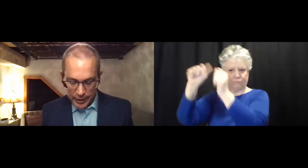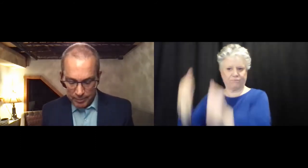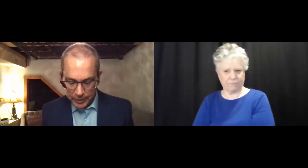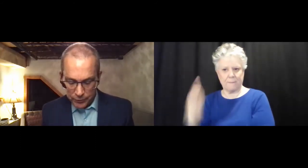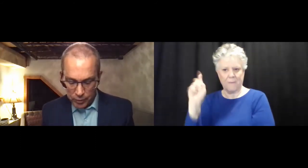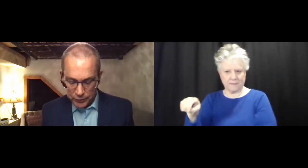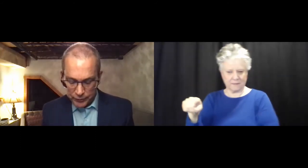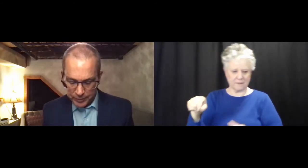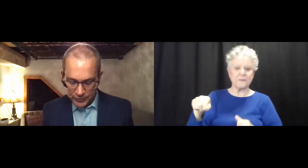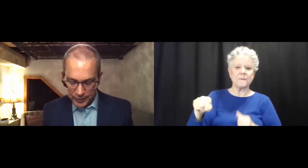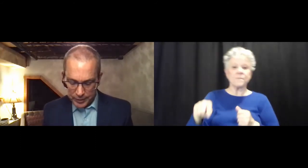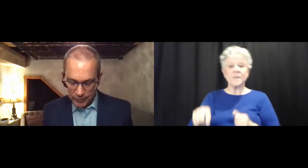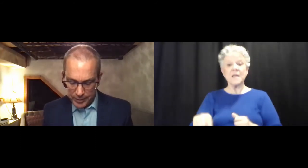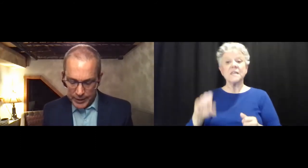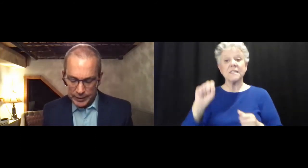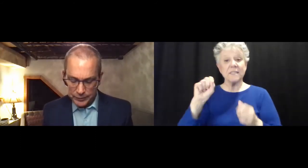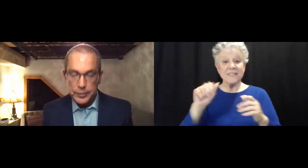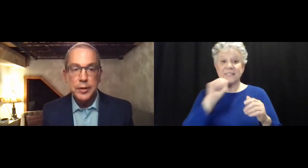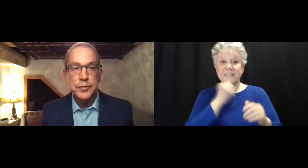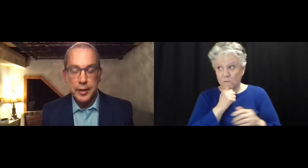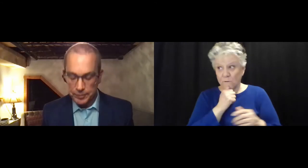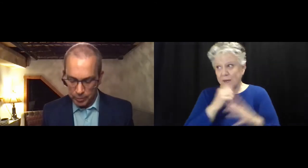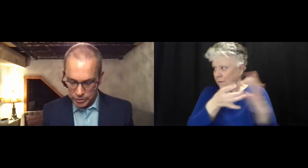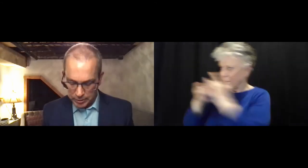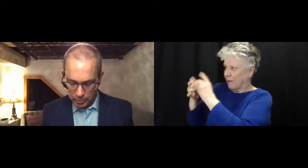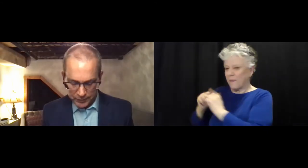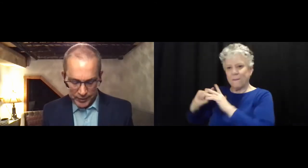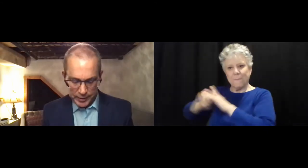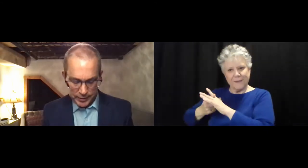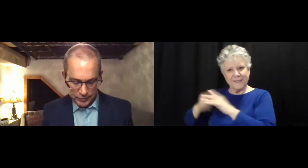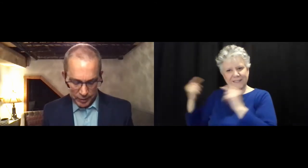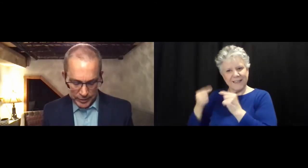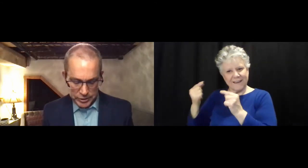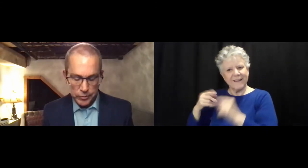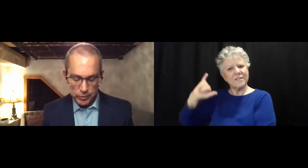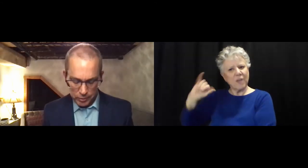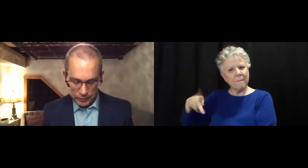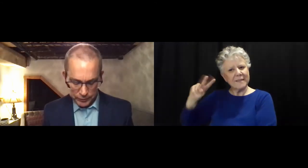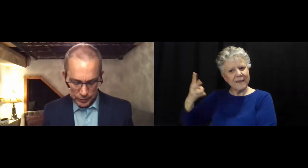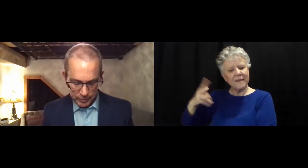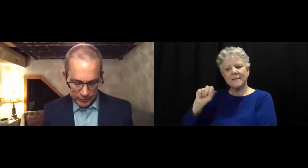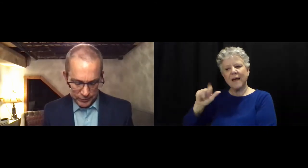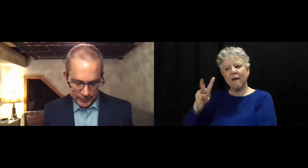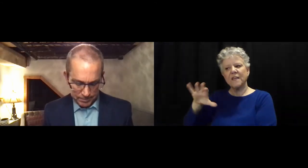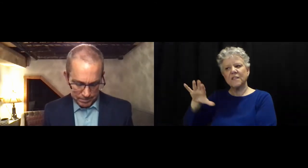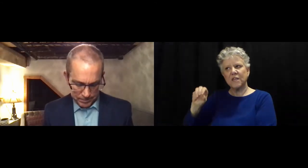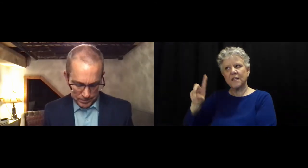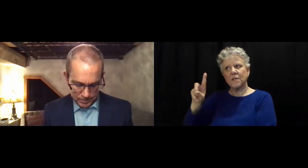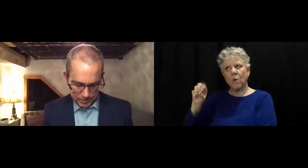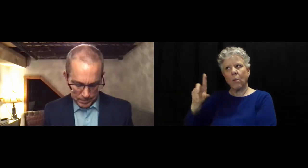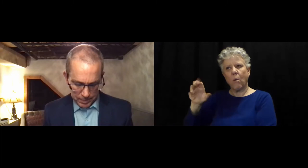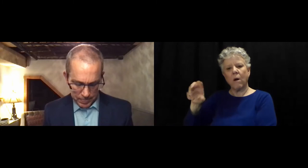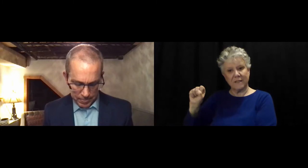Suffering cannot be divorced from the sin of the beginnings, says Pope John Paul II in Salvici Doloris, number 15.